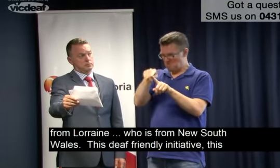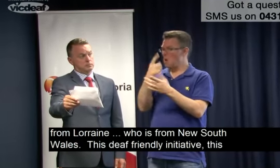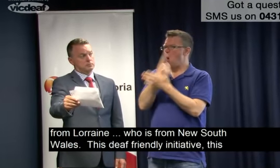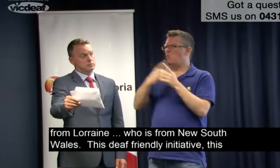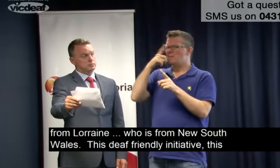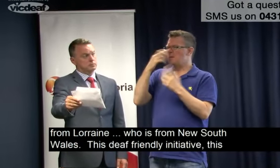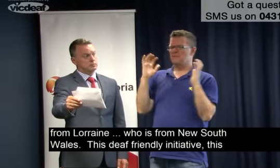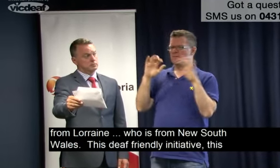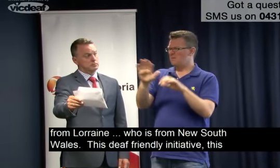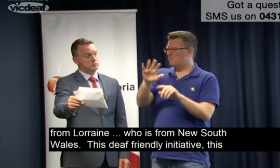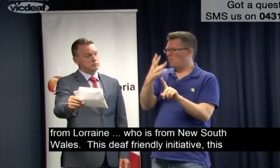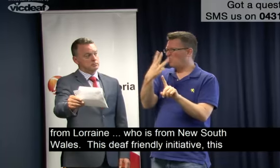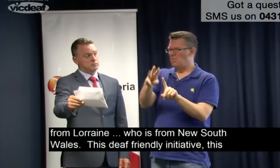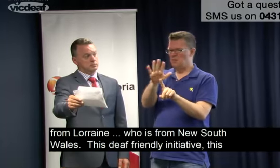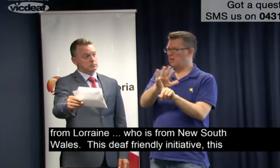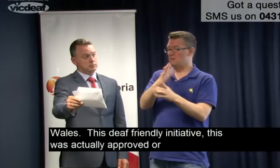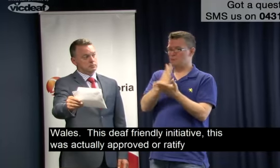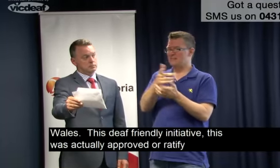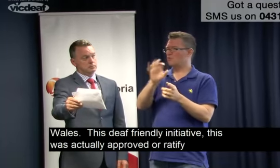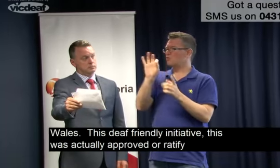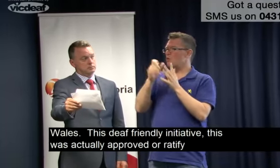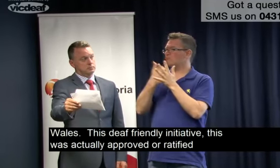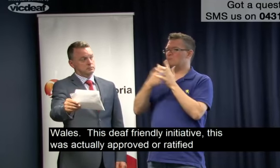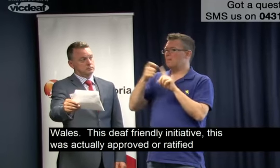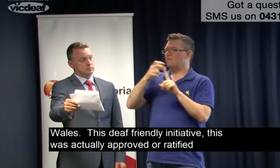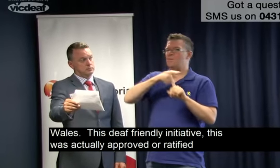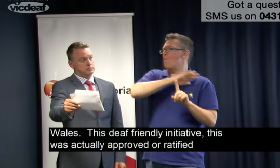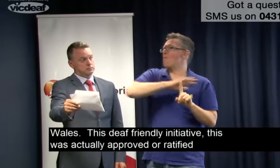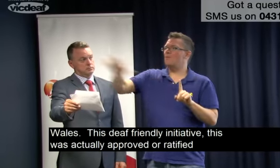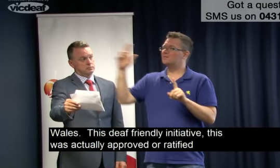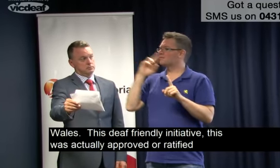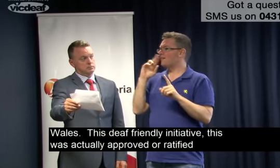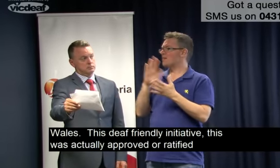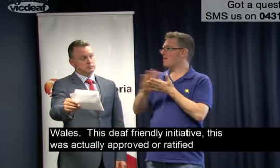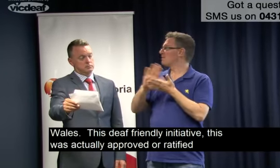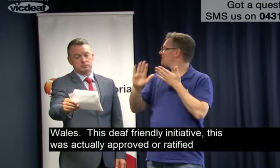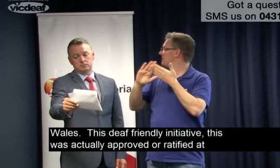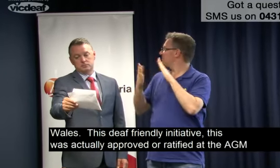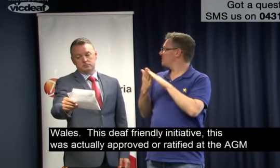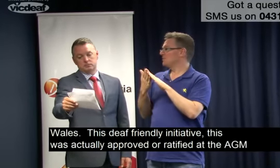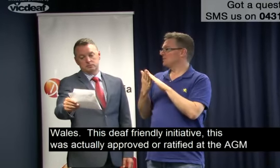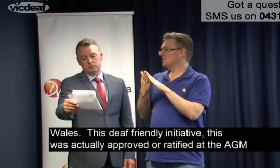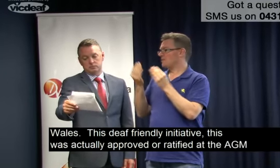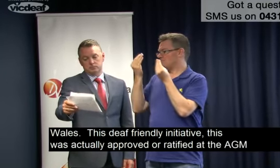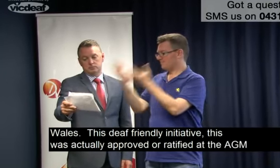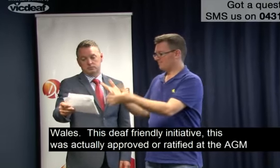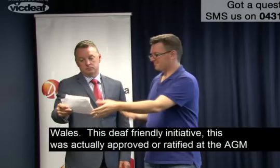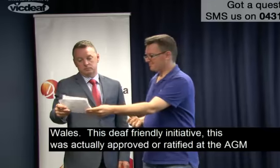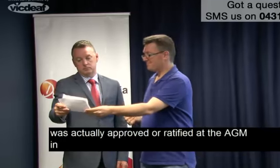approved or ratified at the AGM in Perth. But the thing is, it's not representing the entire hard of